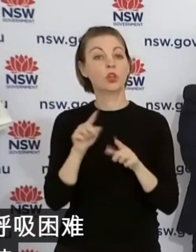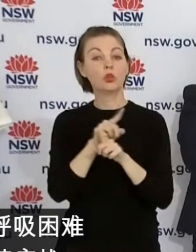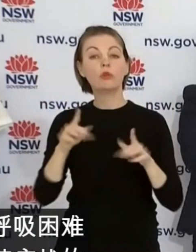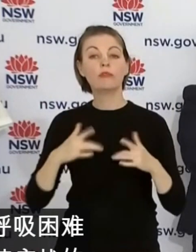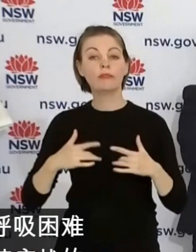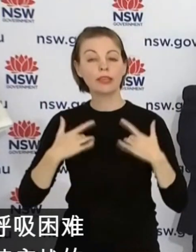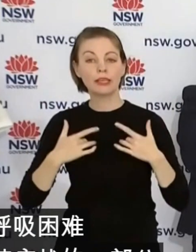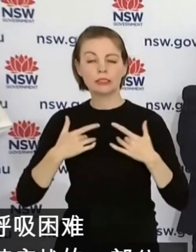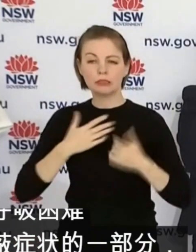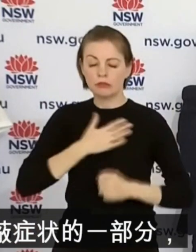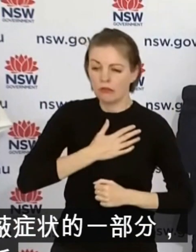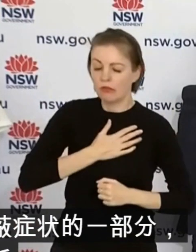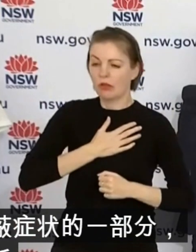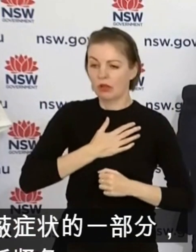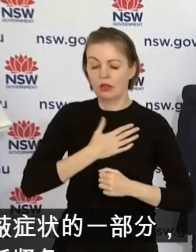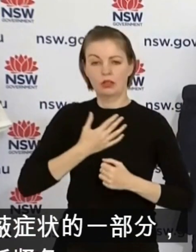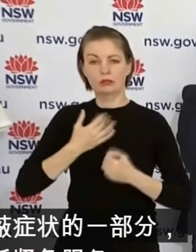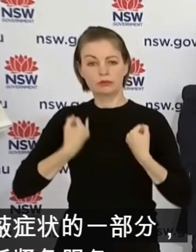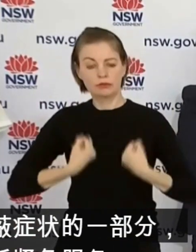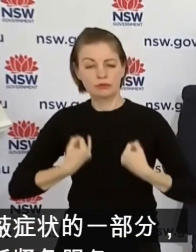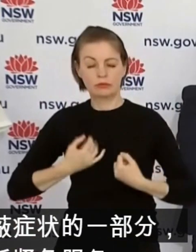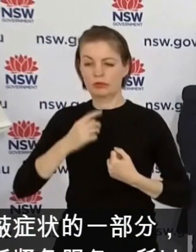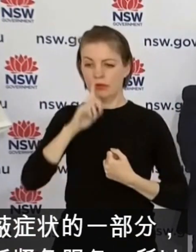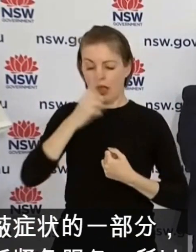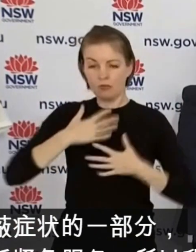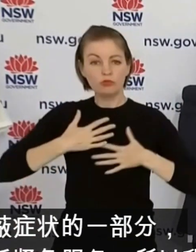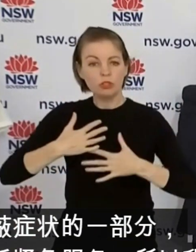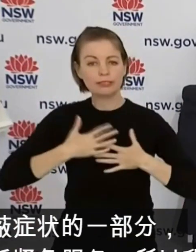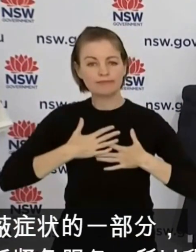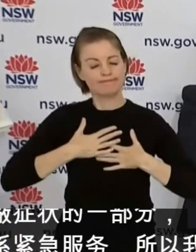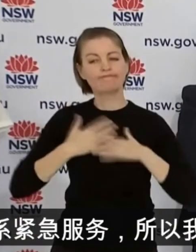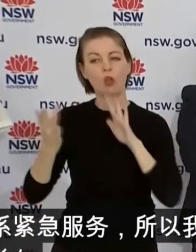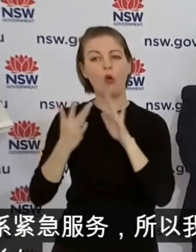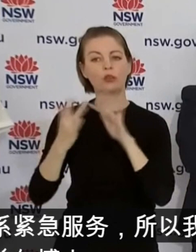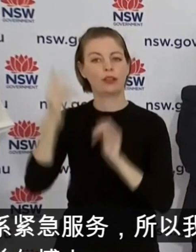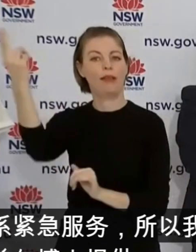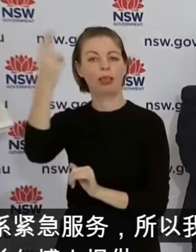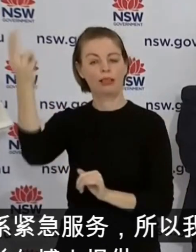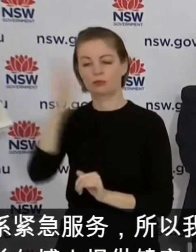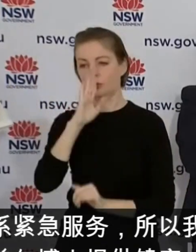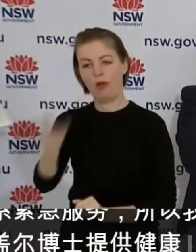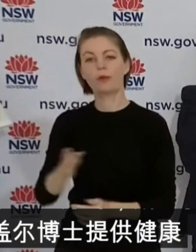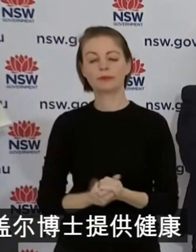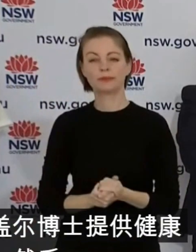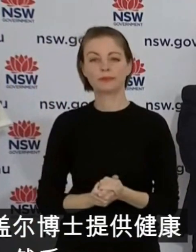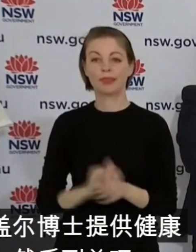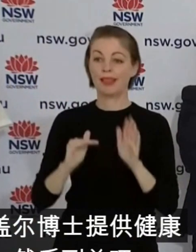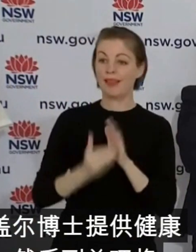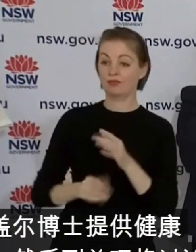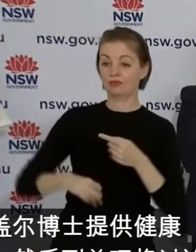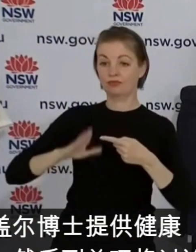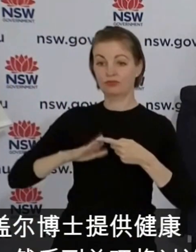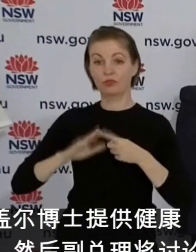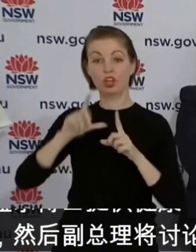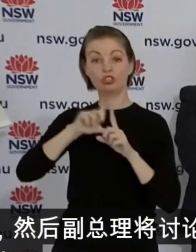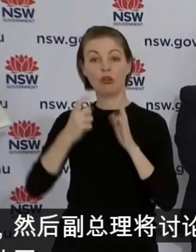as part of your symptoms of COVID, that you contact emergency services. So I'll allow Dr. Gale to give the health update. The Deputy Premier will then